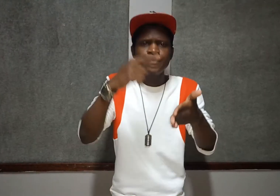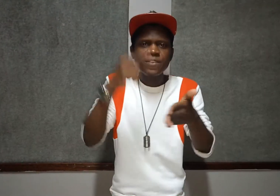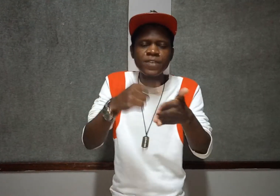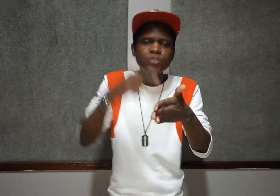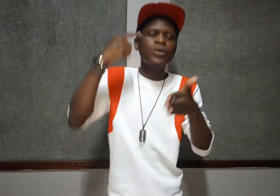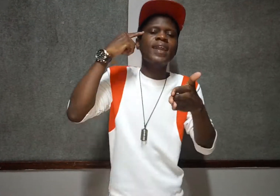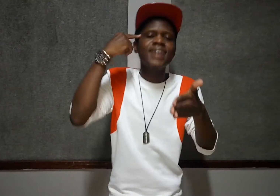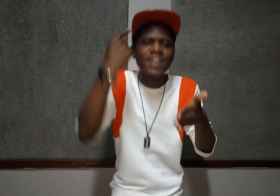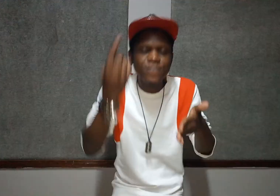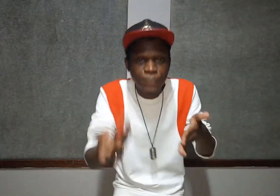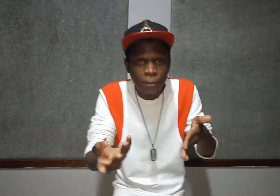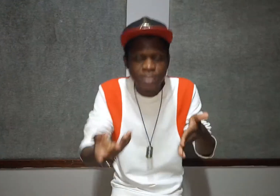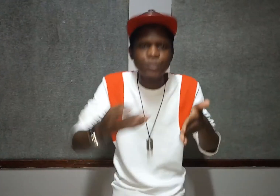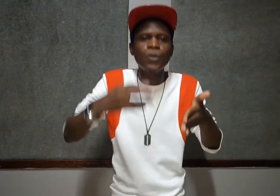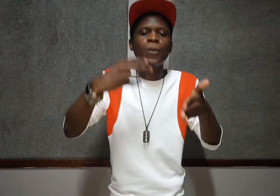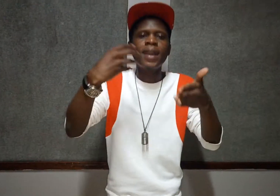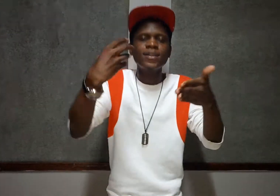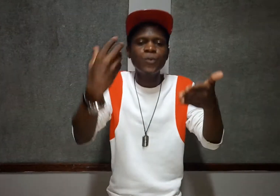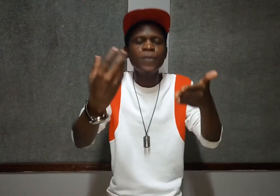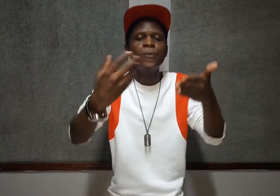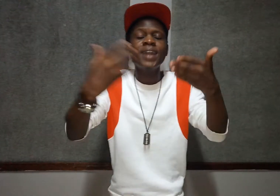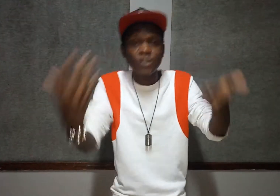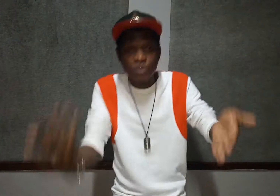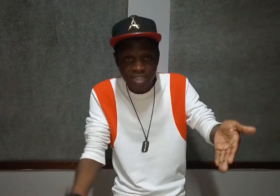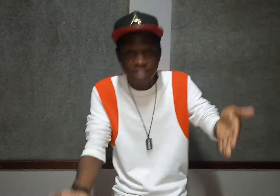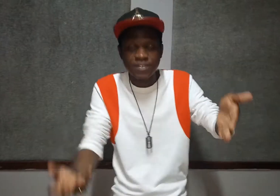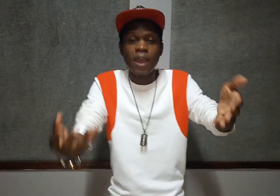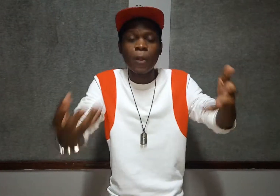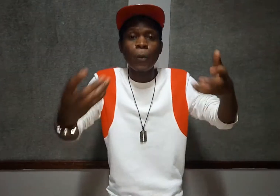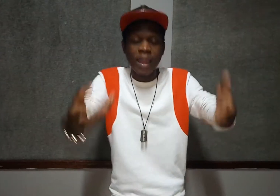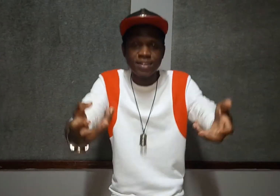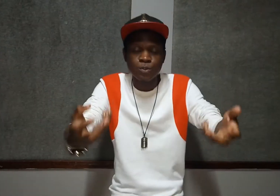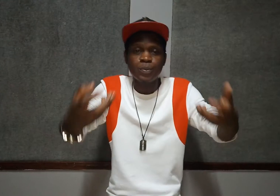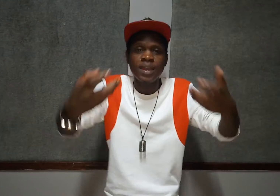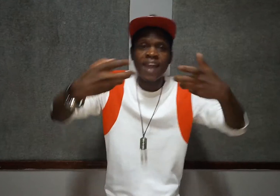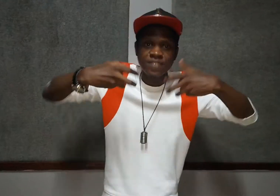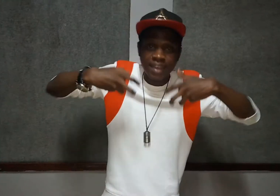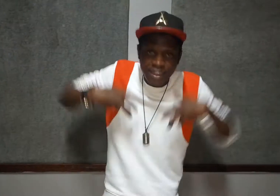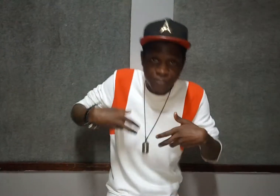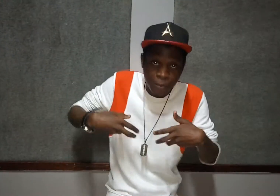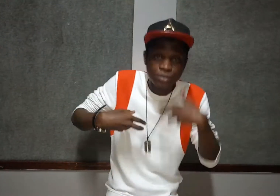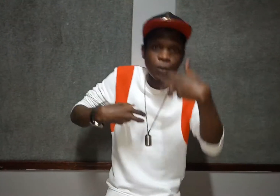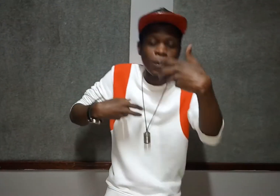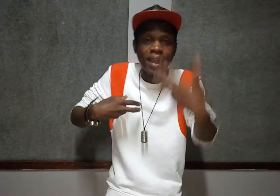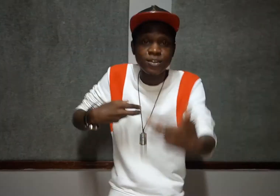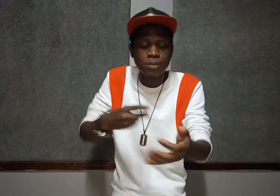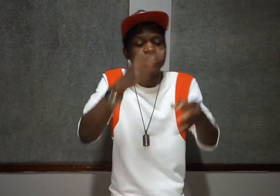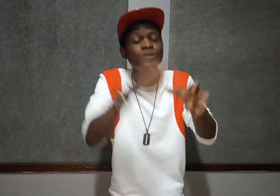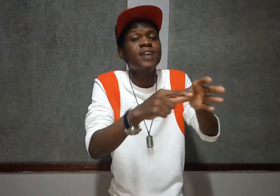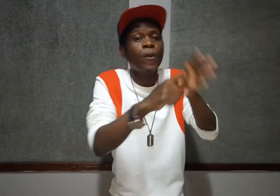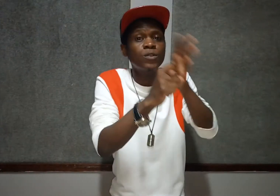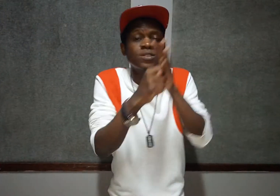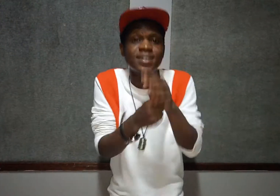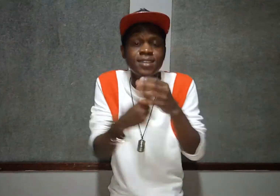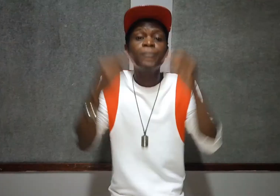Even to get information, okubanga, we are losing even our rights to be having information, okubanga, tumanya, those are also tax. Gama